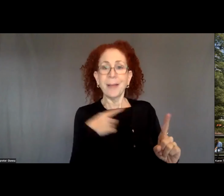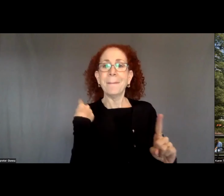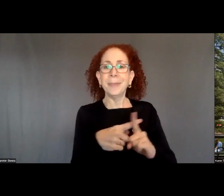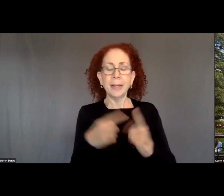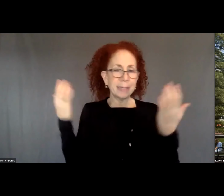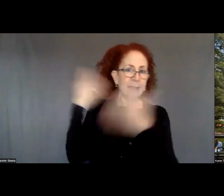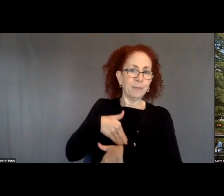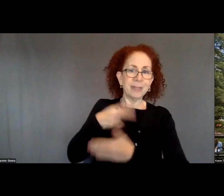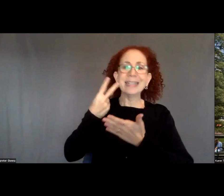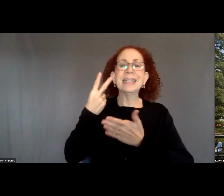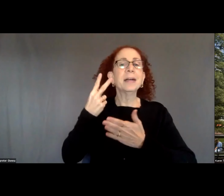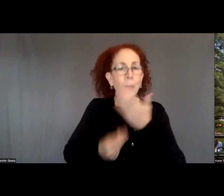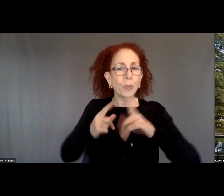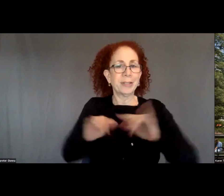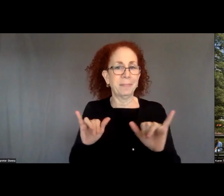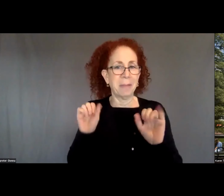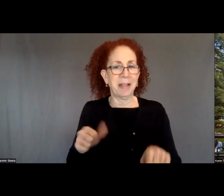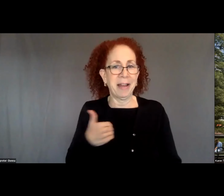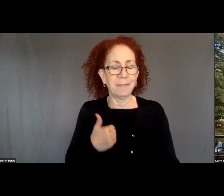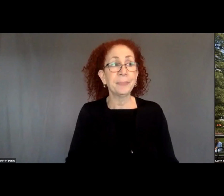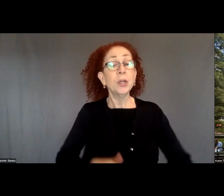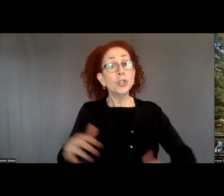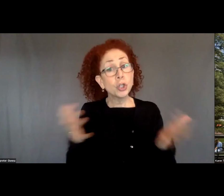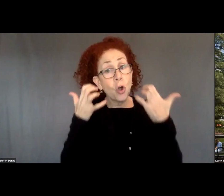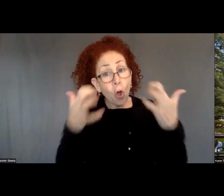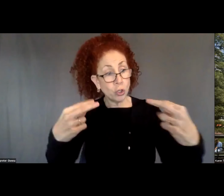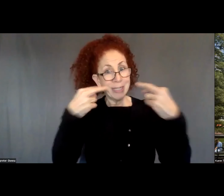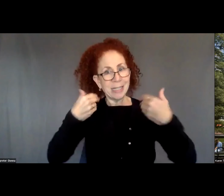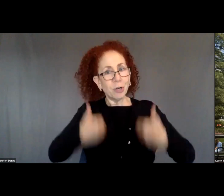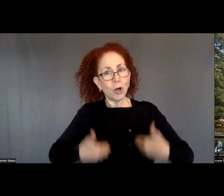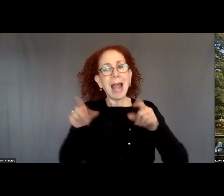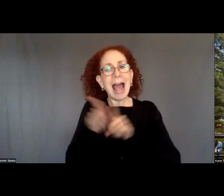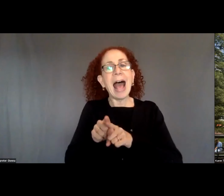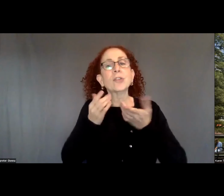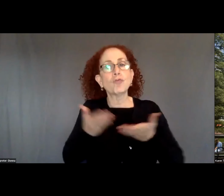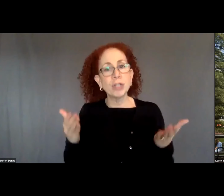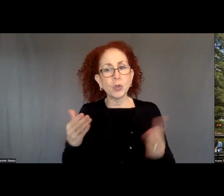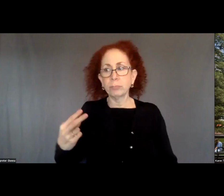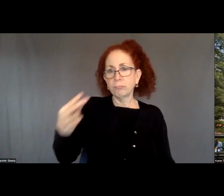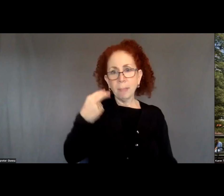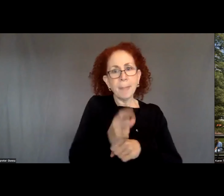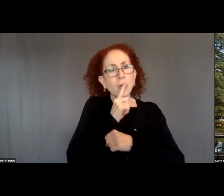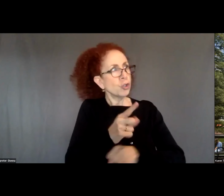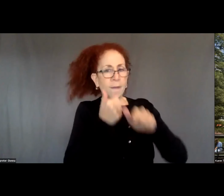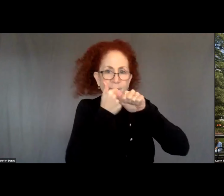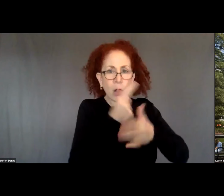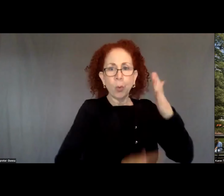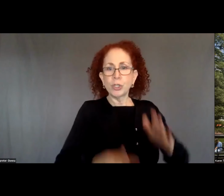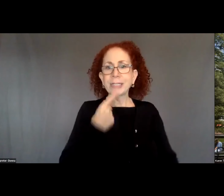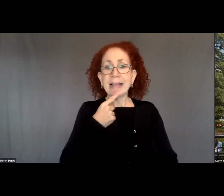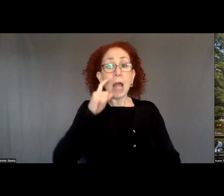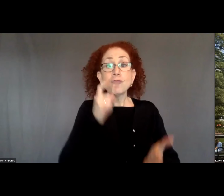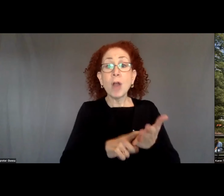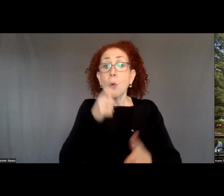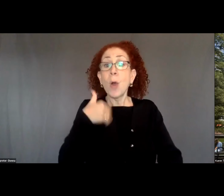invisibility. She also encouraged the audience to see her as a resource and to hold her accountable and to recognize that power is with the